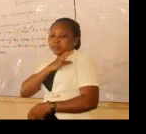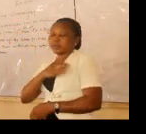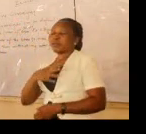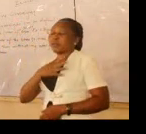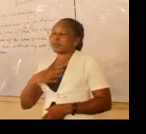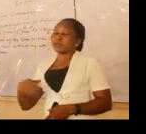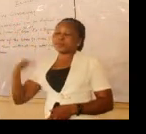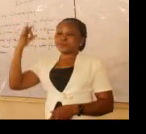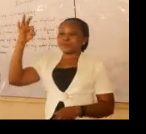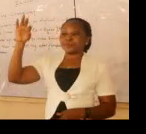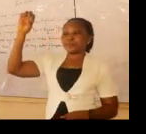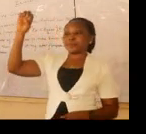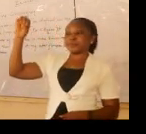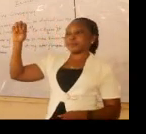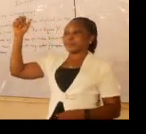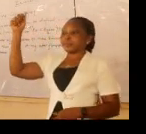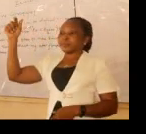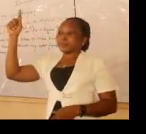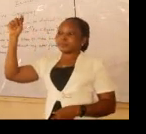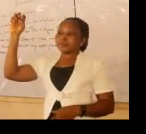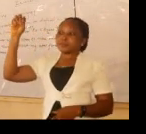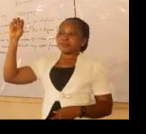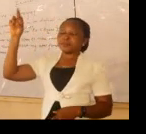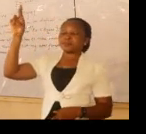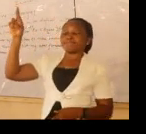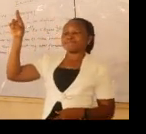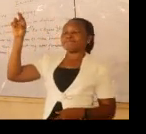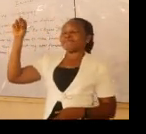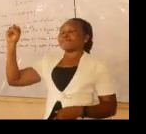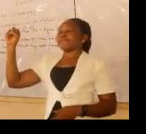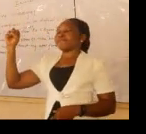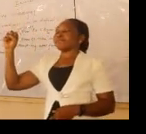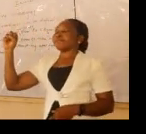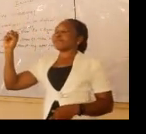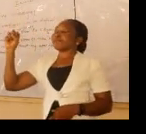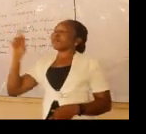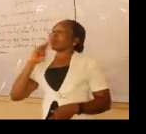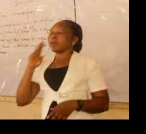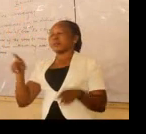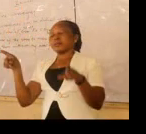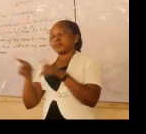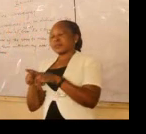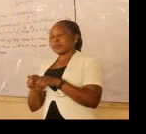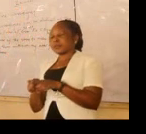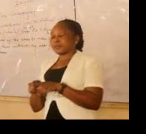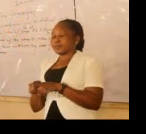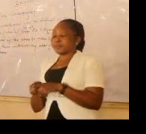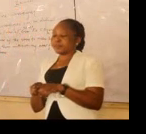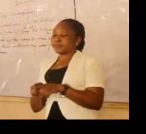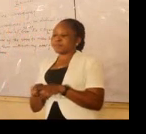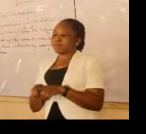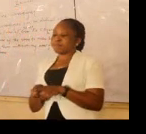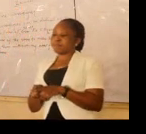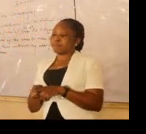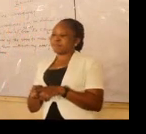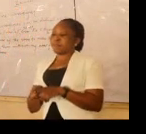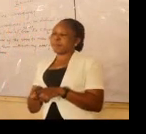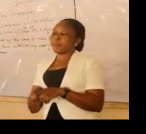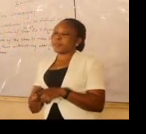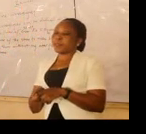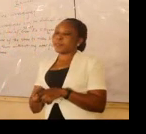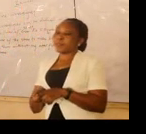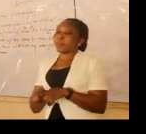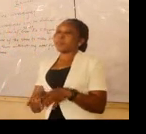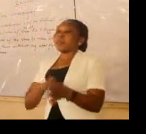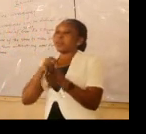isn't it? So in case they say you should outline 4 features of sovereignty. In other words, they are